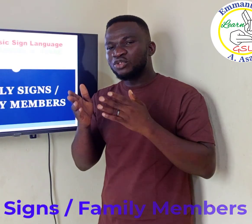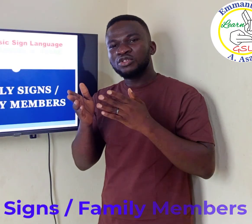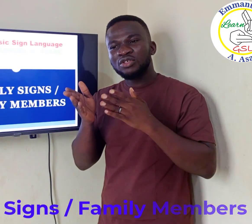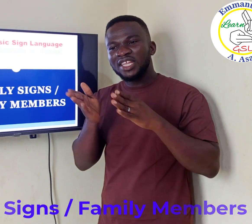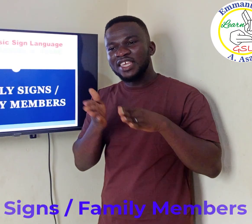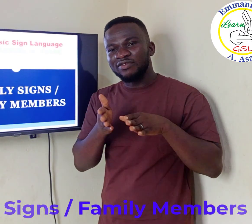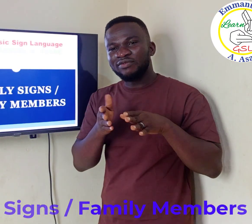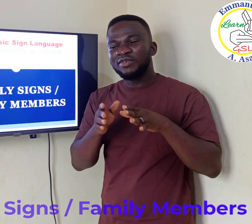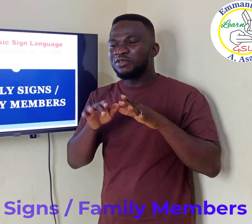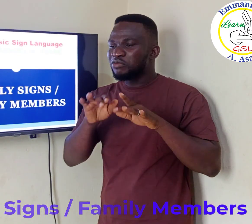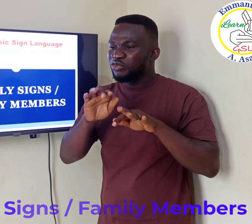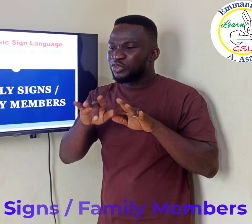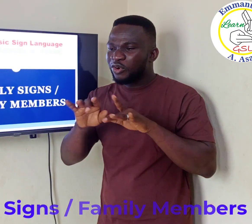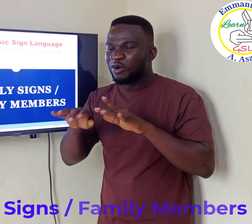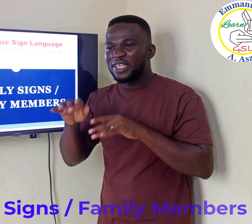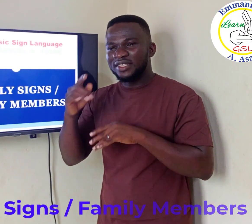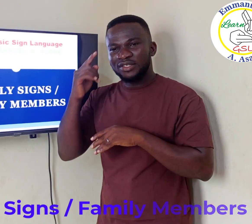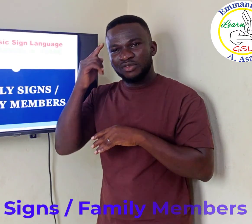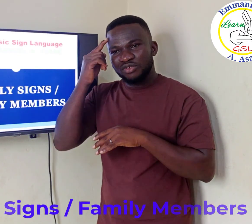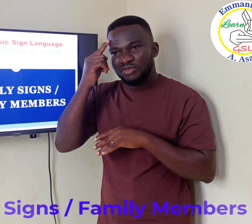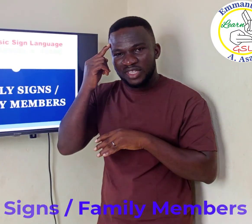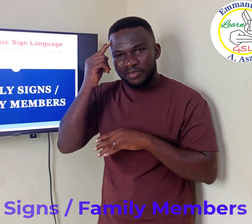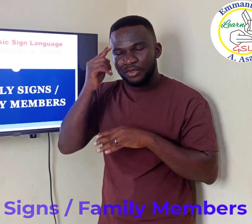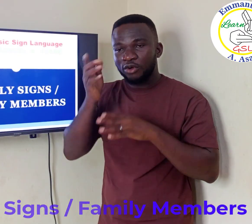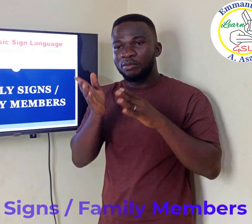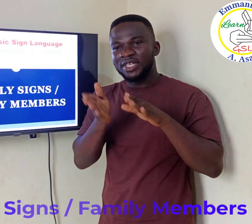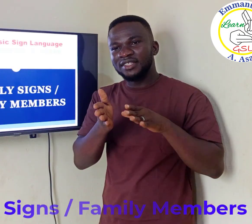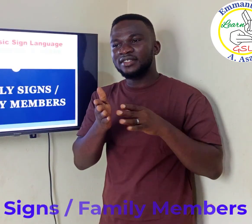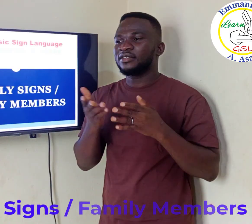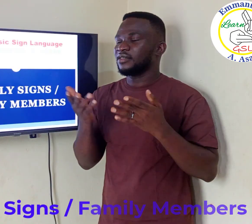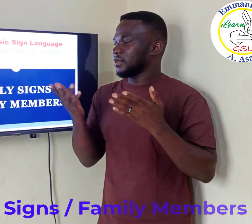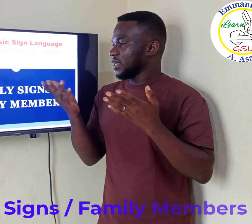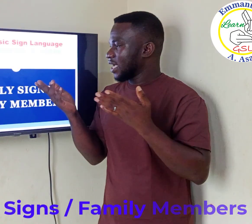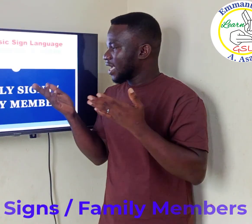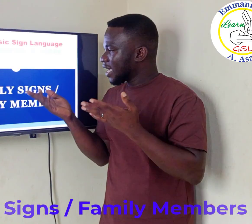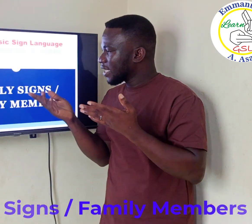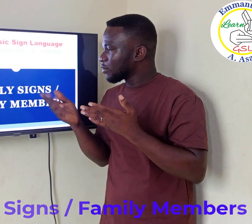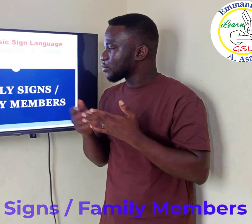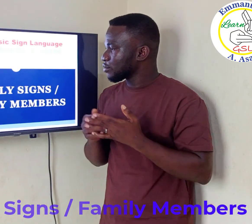also your comments. Leave your comments, and then also